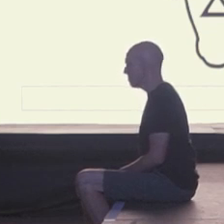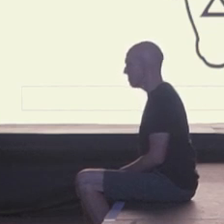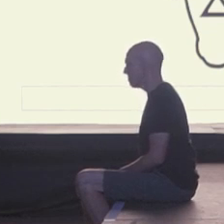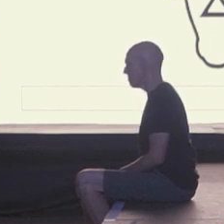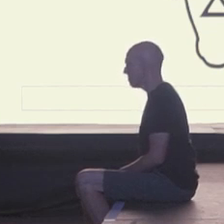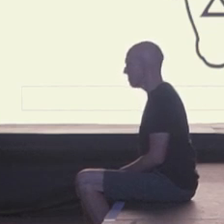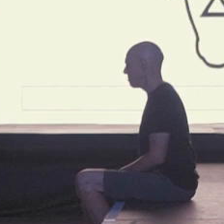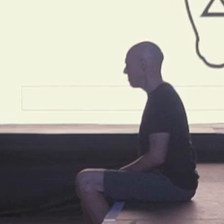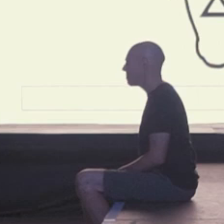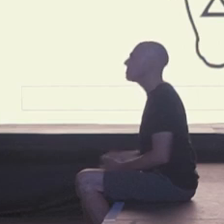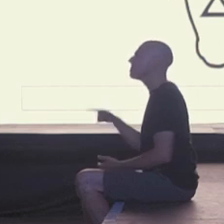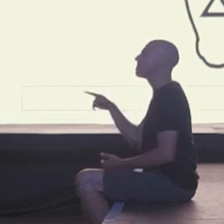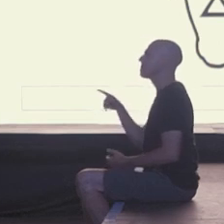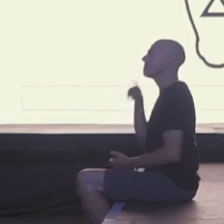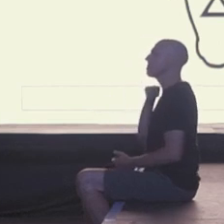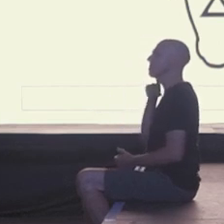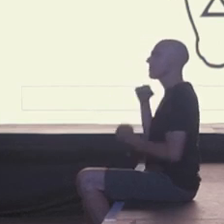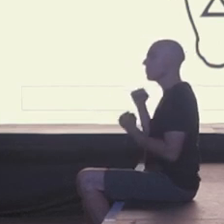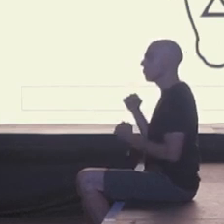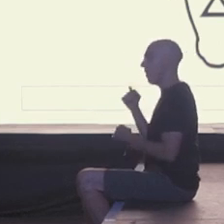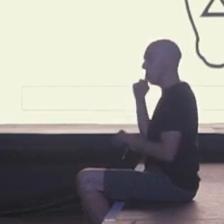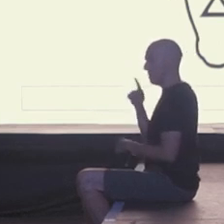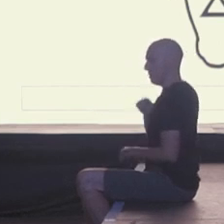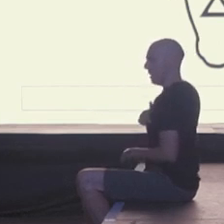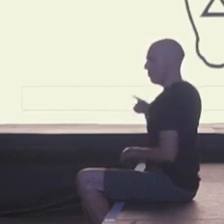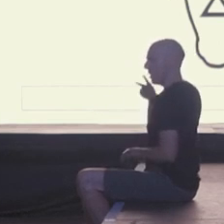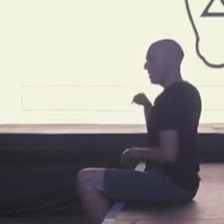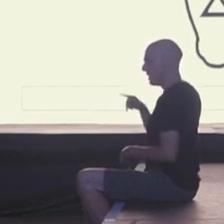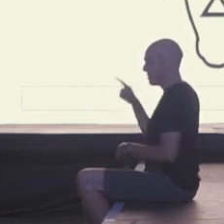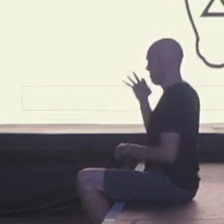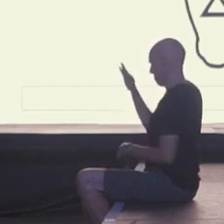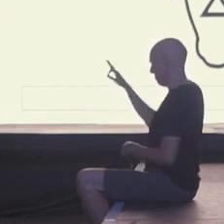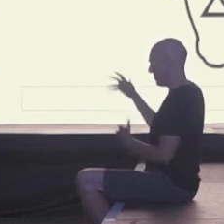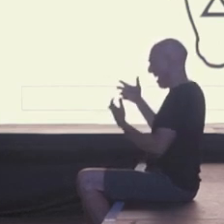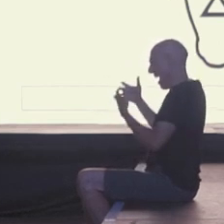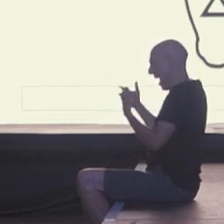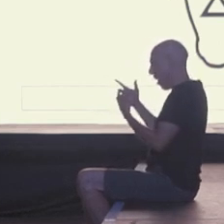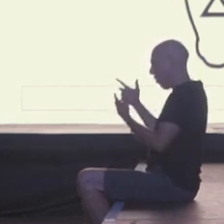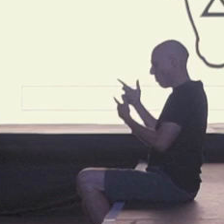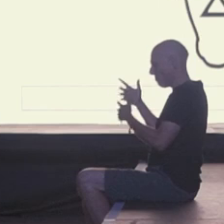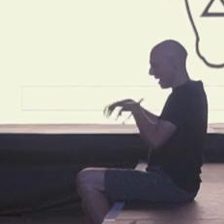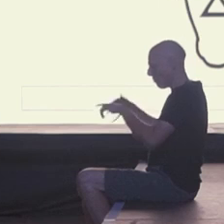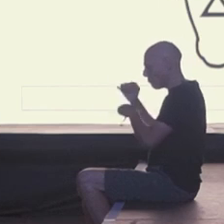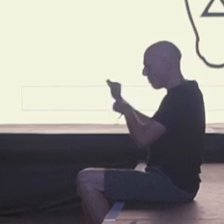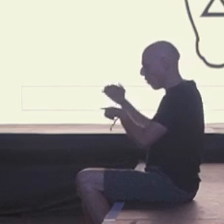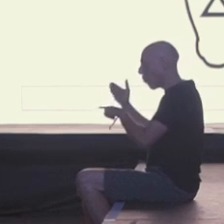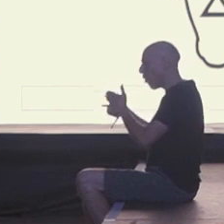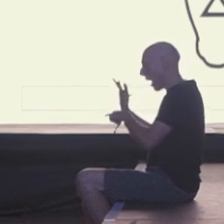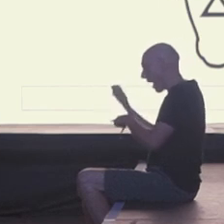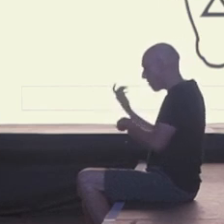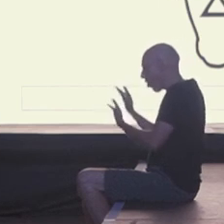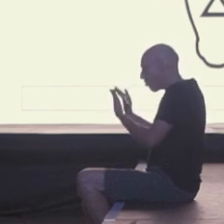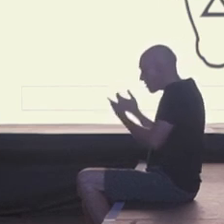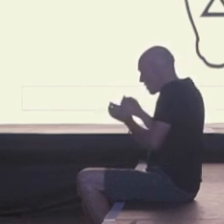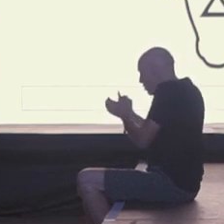groups working together, wherever they are. How does Animal Rebellion work? Do you like get together like